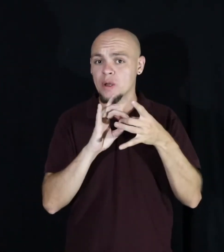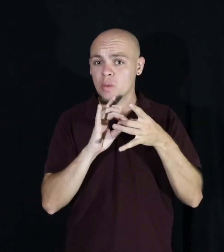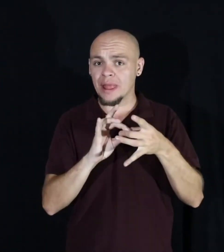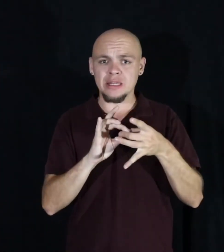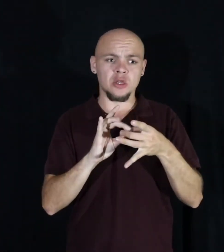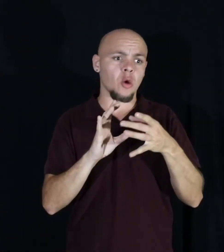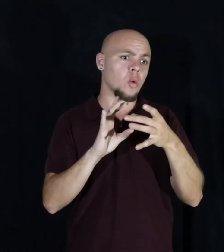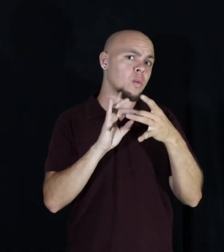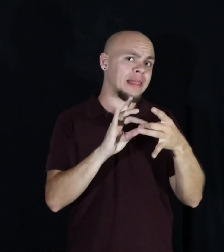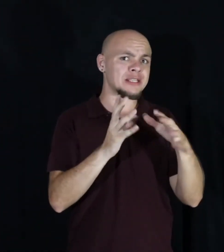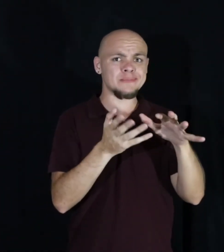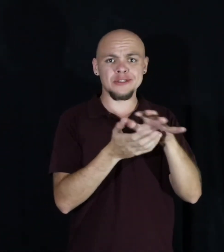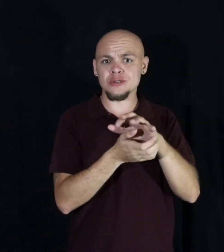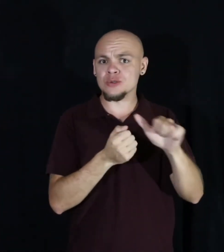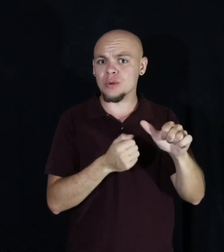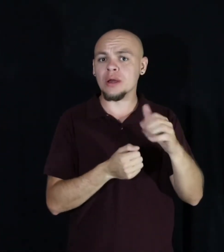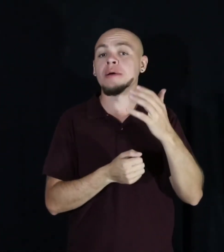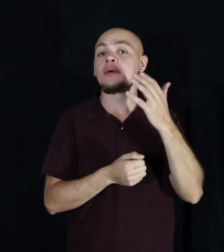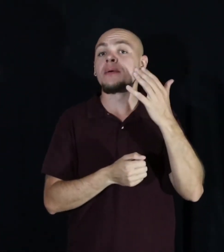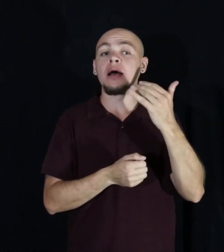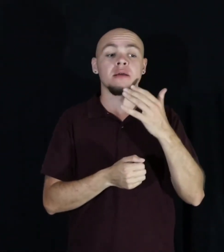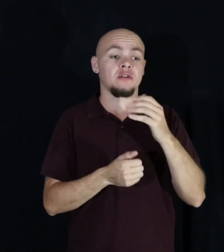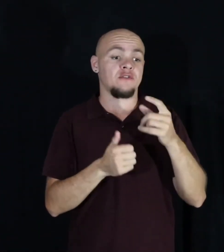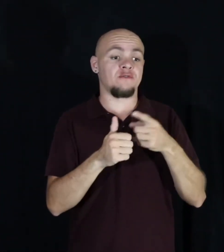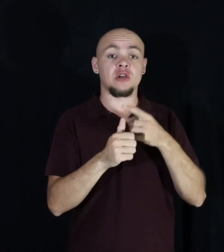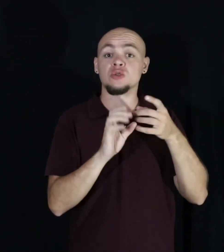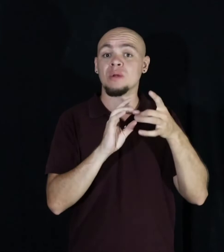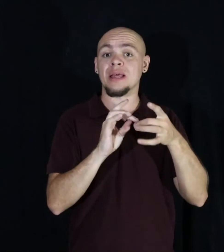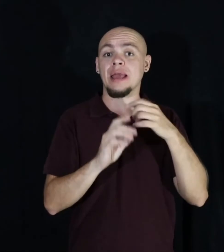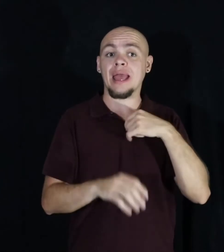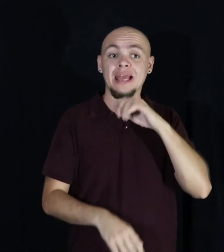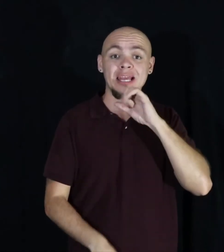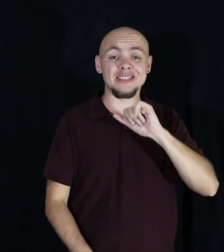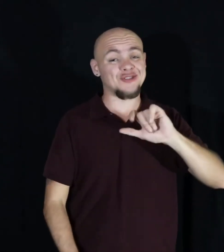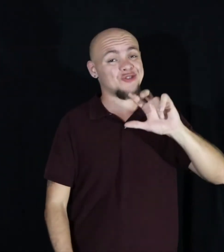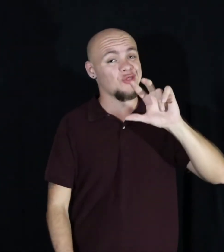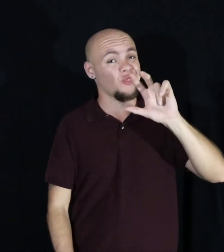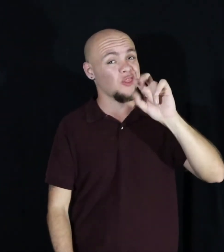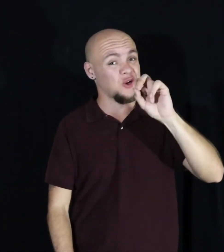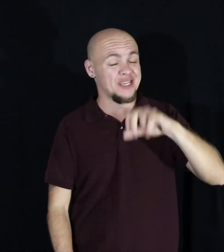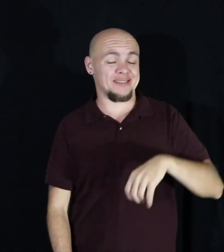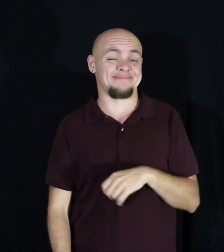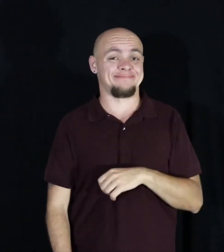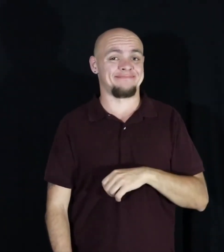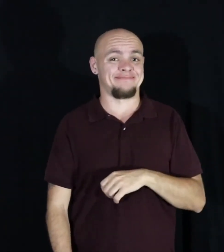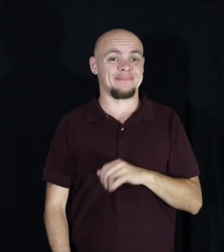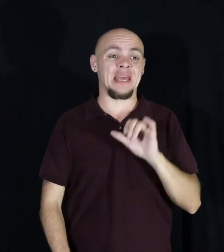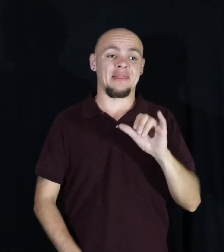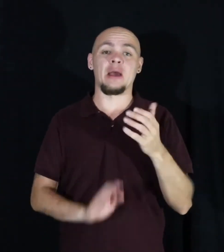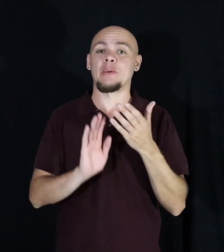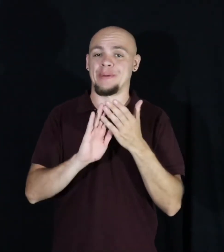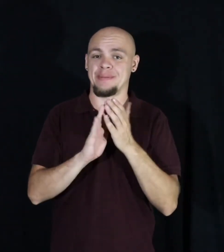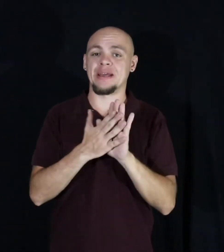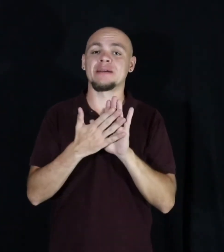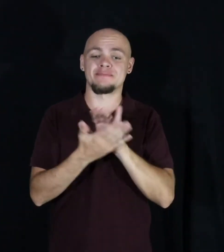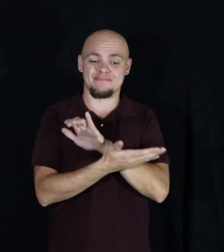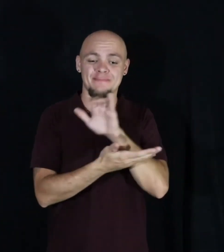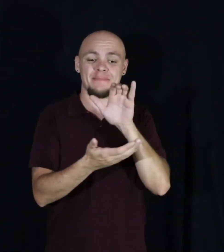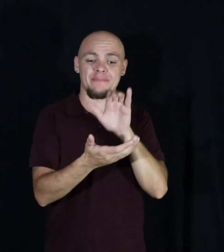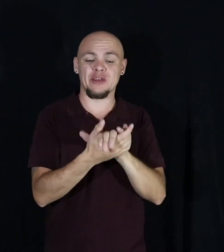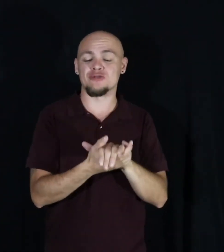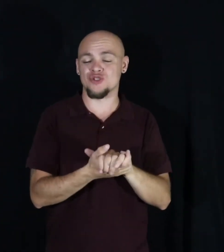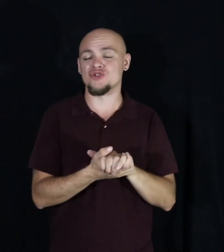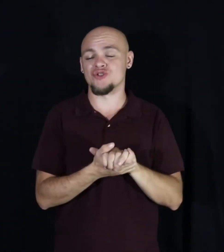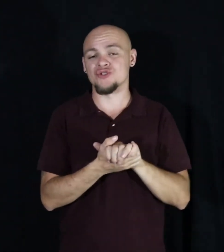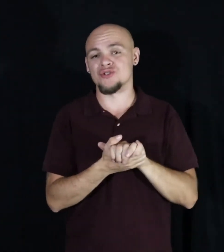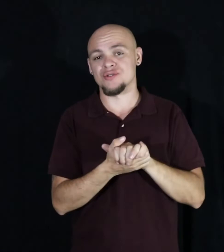them. And my first real relationship occurred when I turned 30. And that would turn into a marriage.